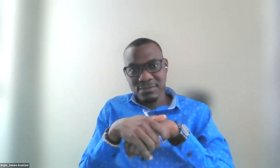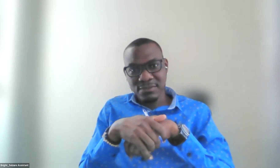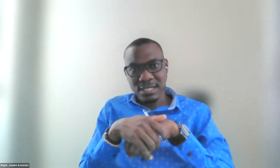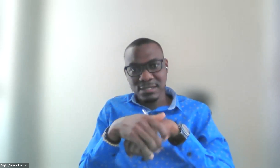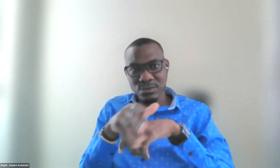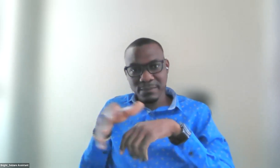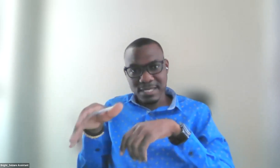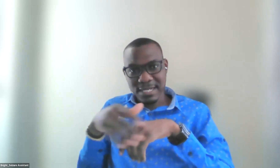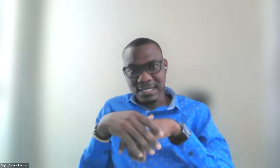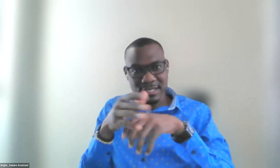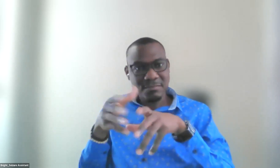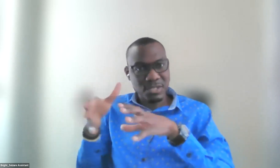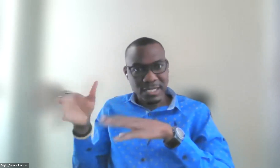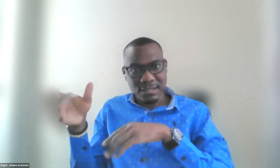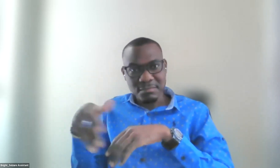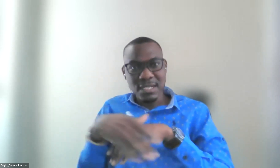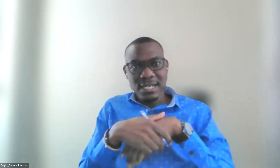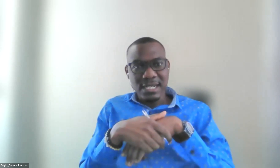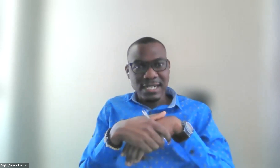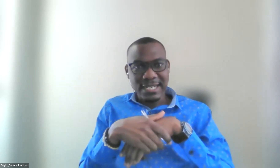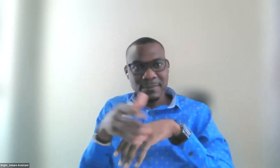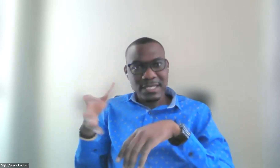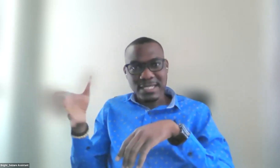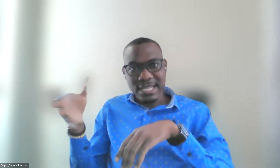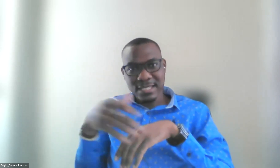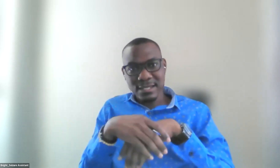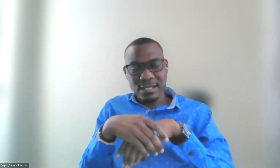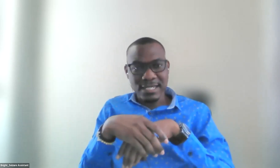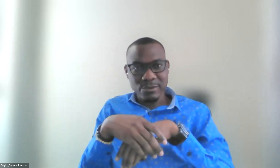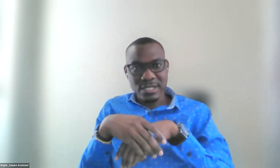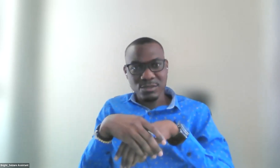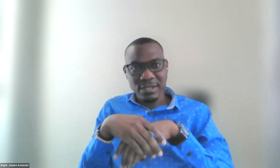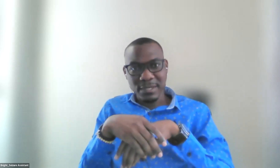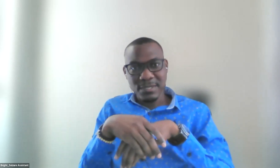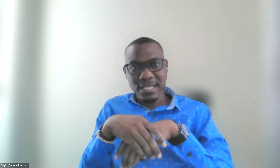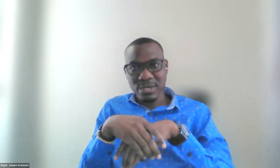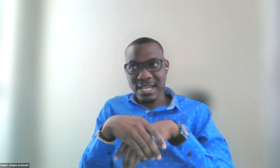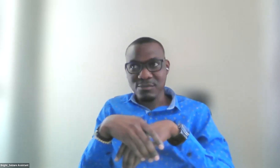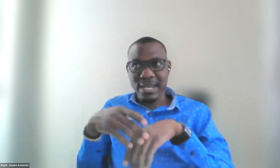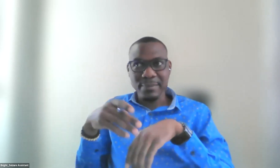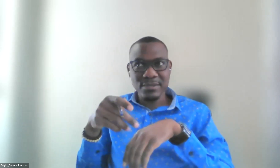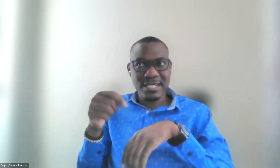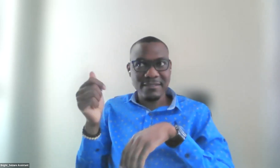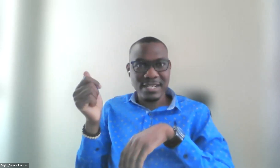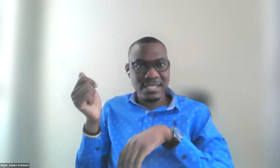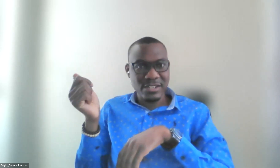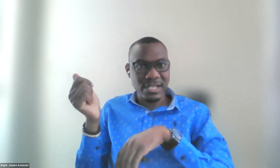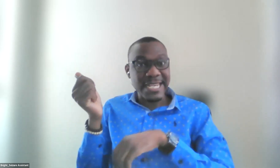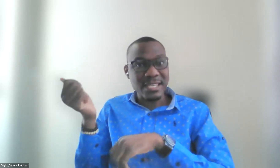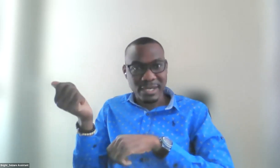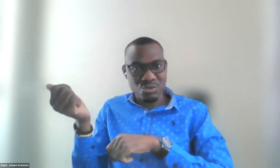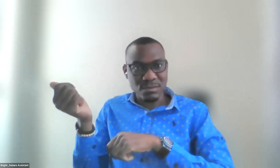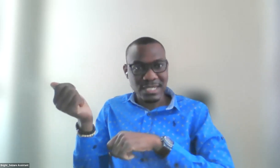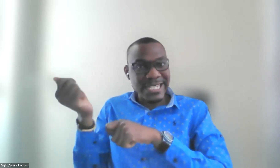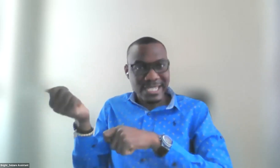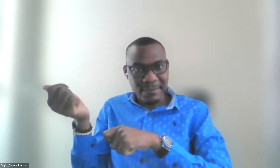have. SUDEP basically just sudden unexpected deaths as a result of epilepsy that we have, where a person is having a seizure in